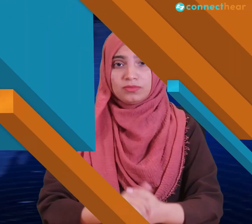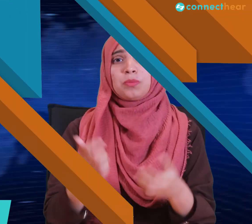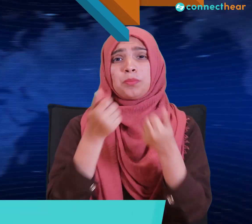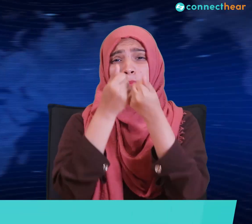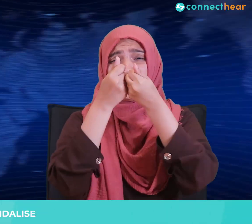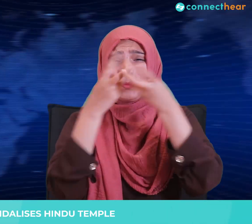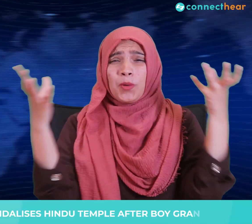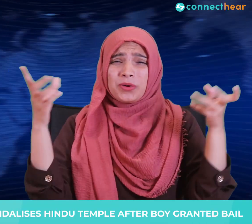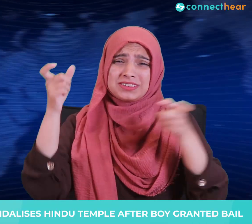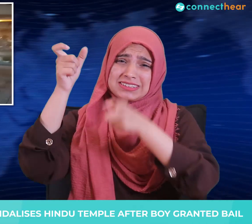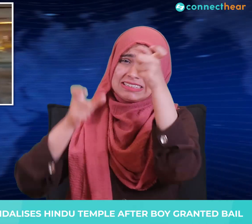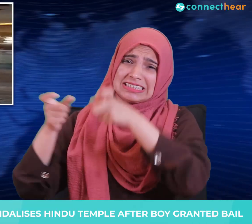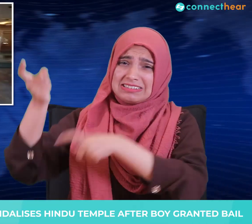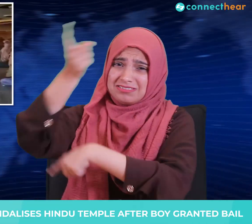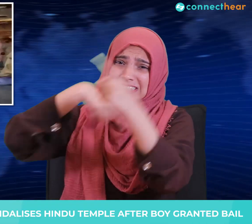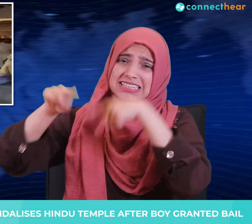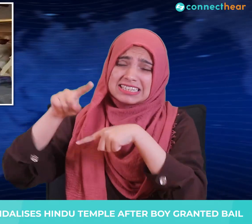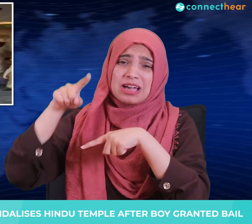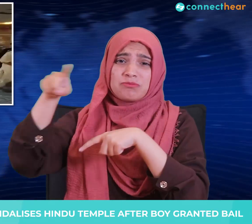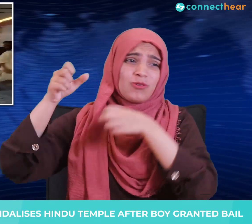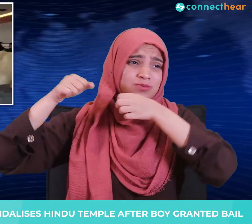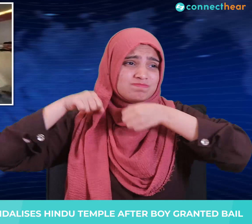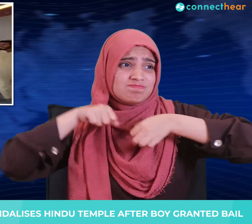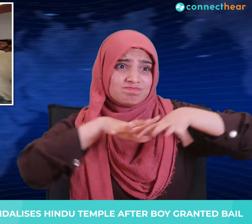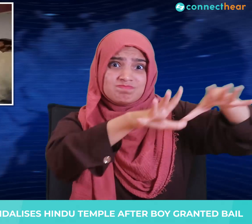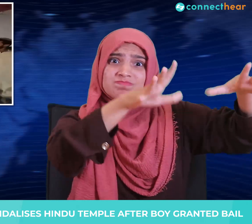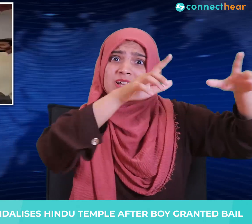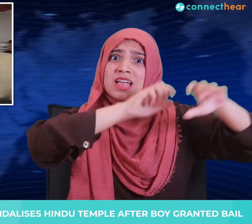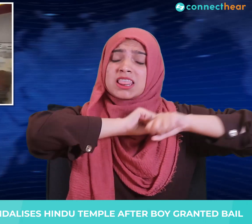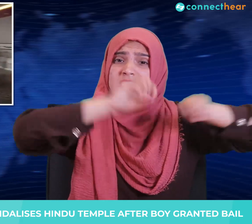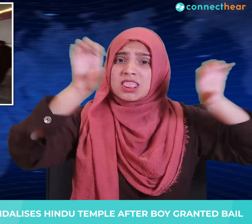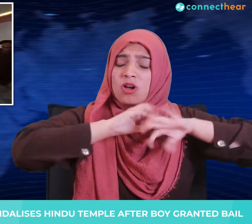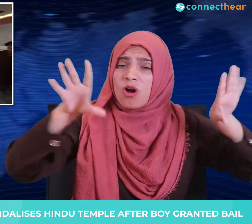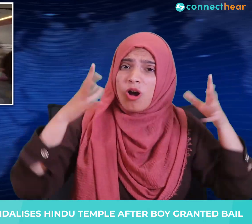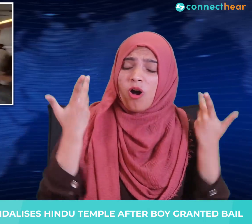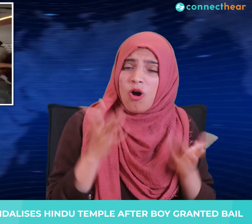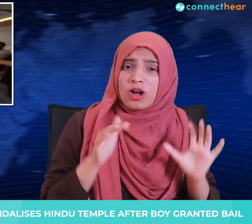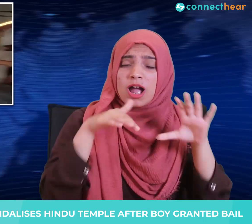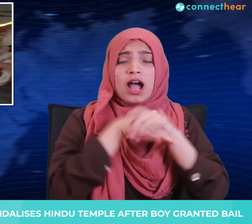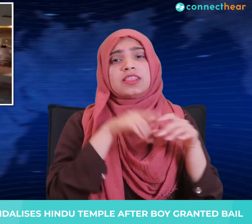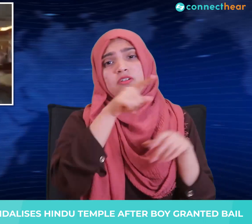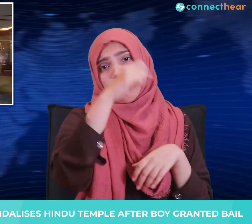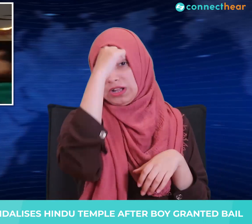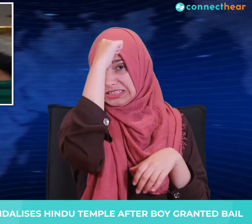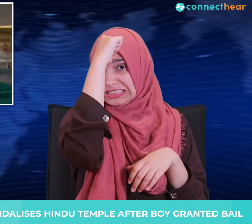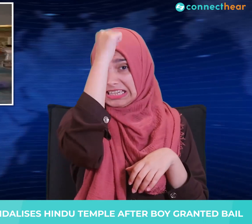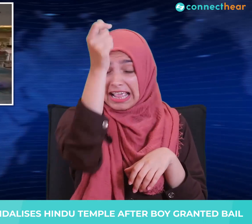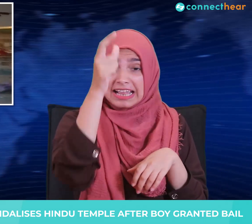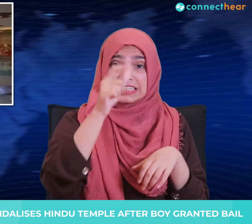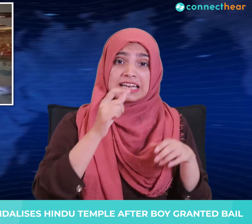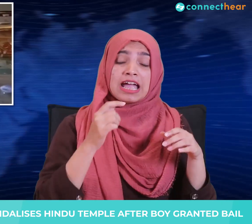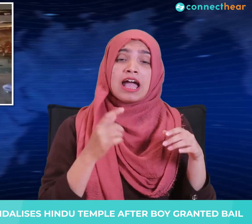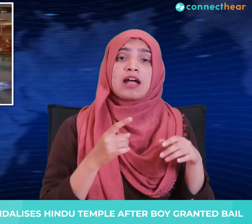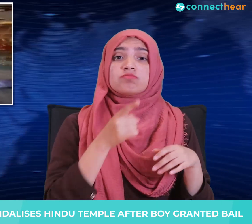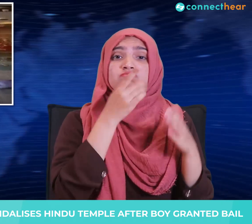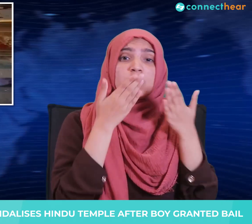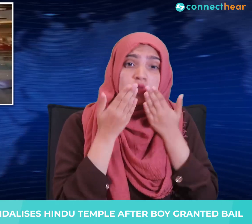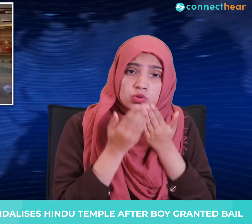Dozens of people reportedly vandalized a Hindu temple in the town of Bang and blocked the Sakramultan motorway